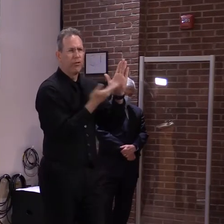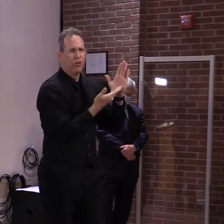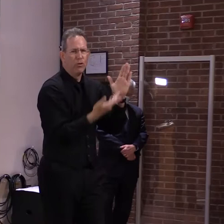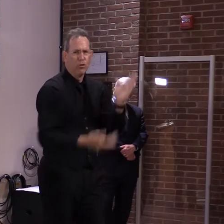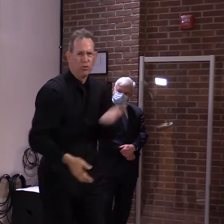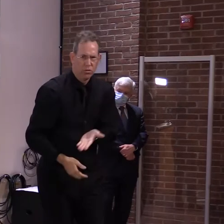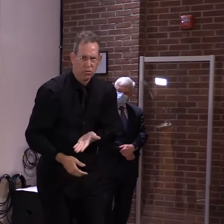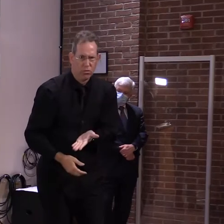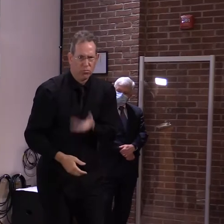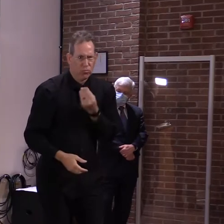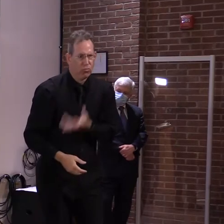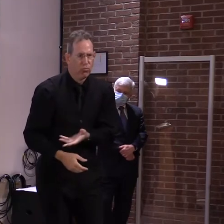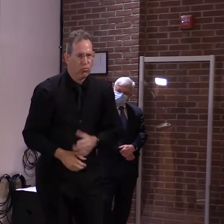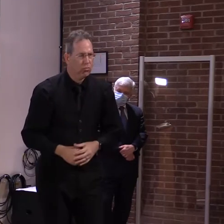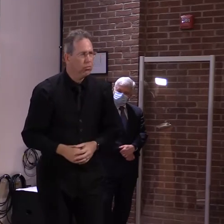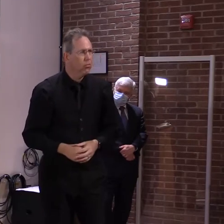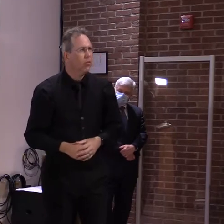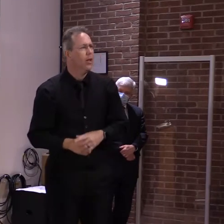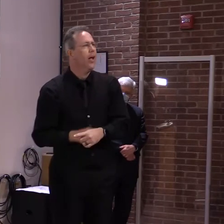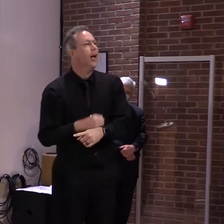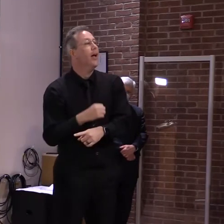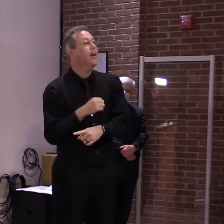them. Sure.